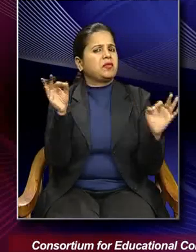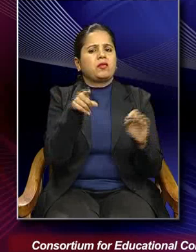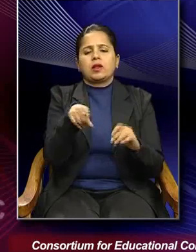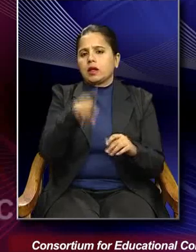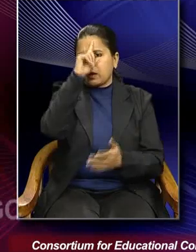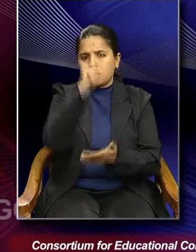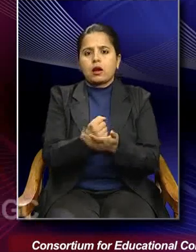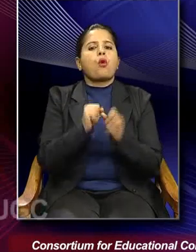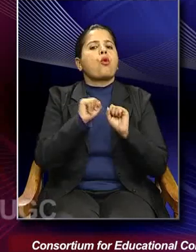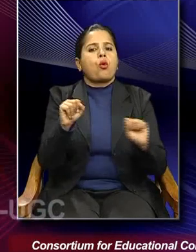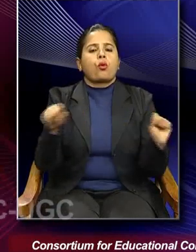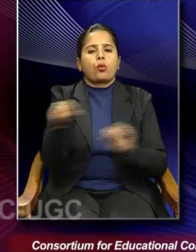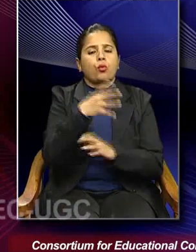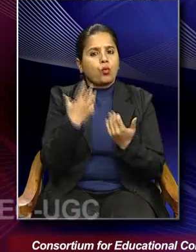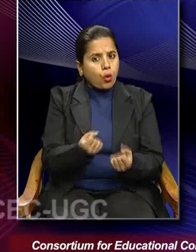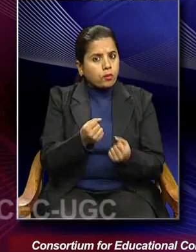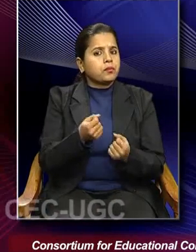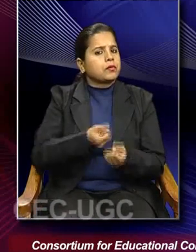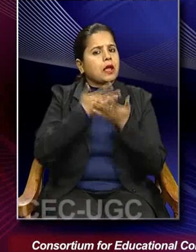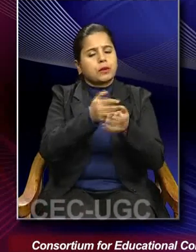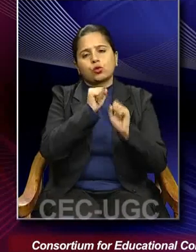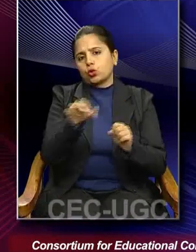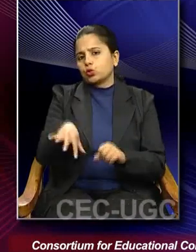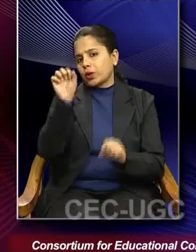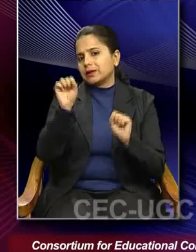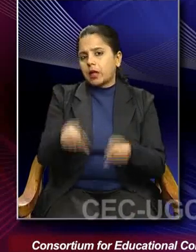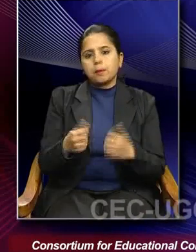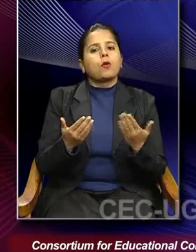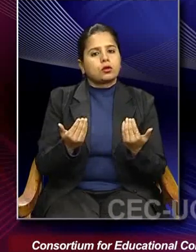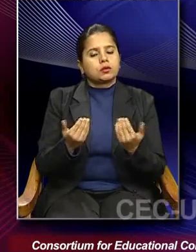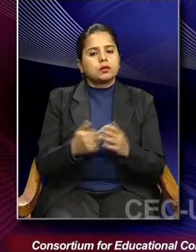assert and explicitly express their choices.